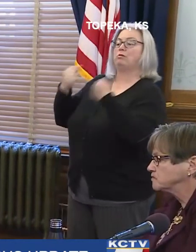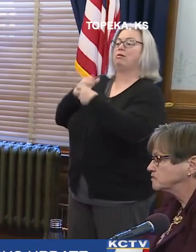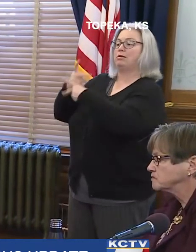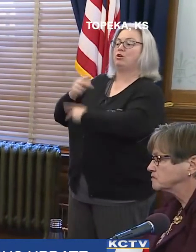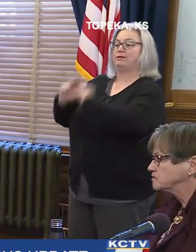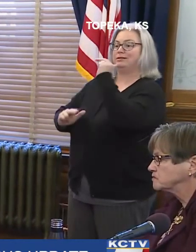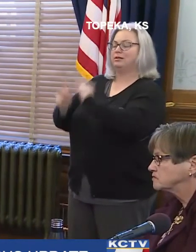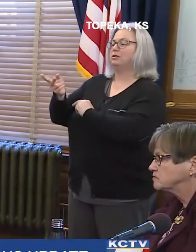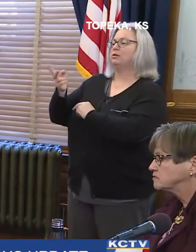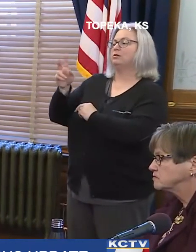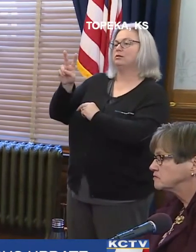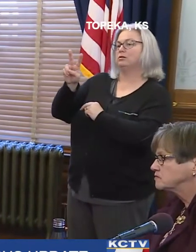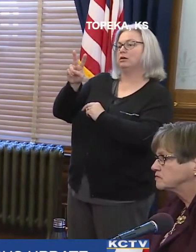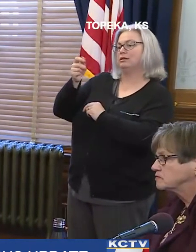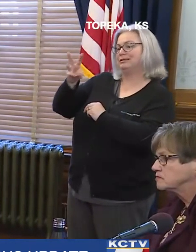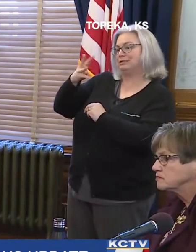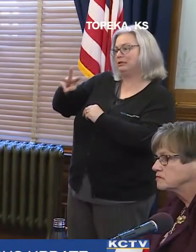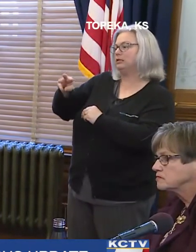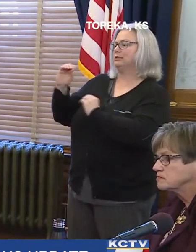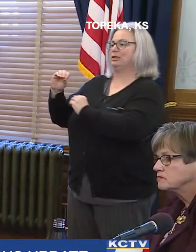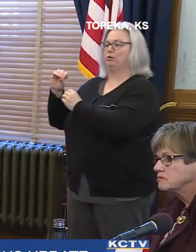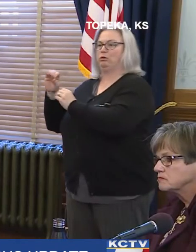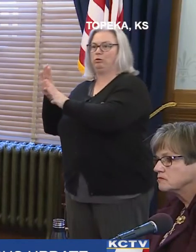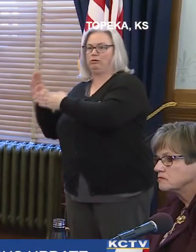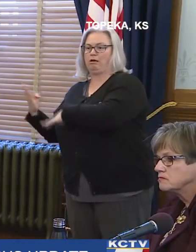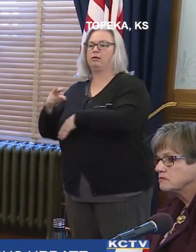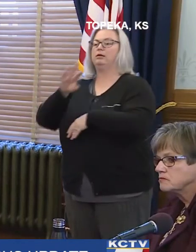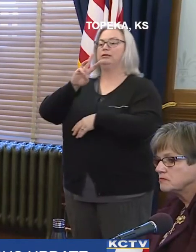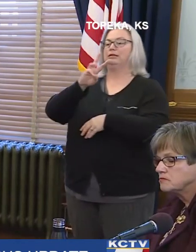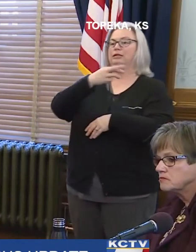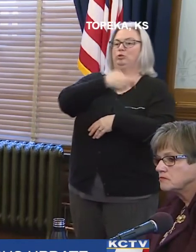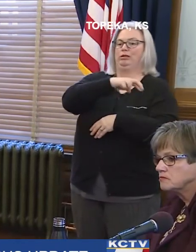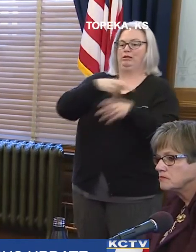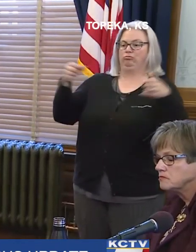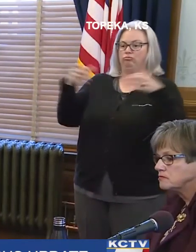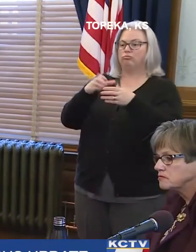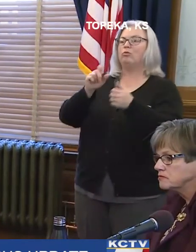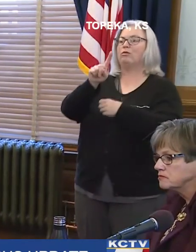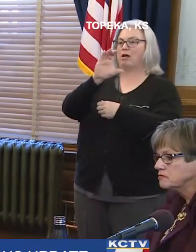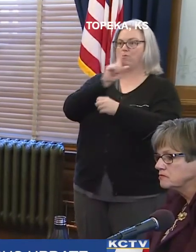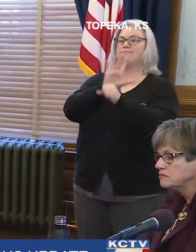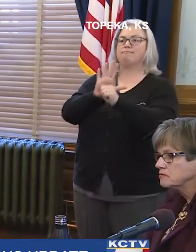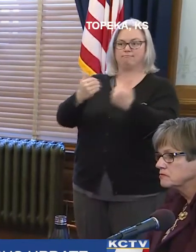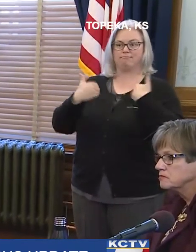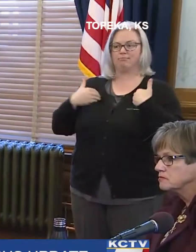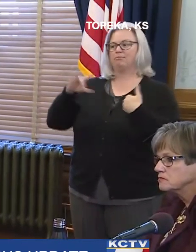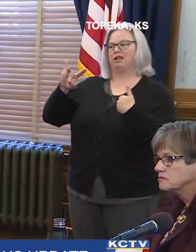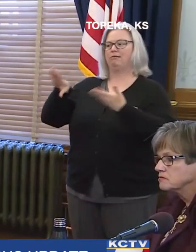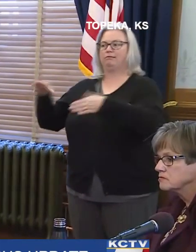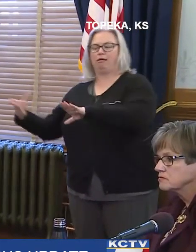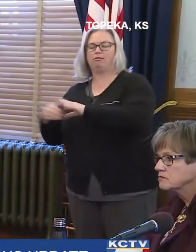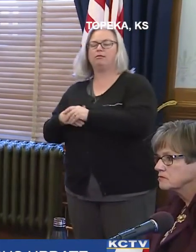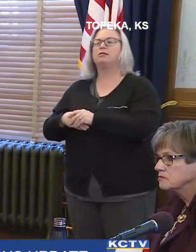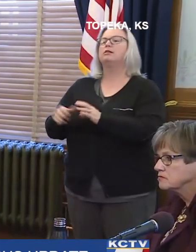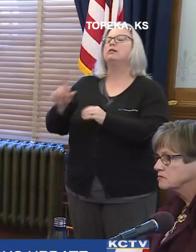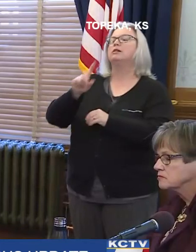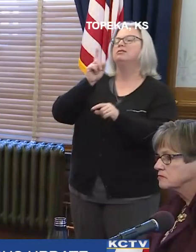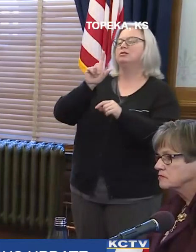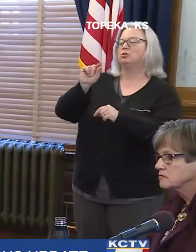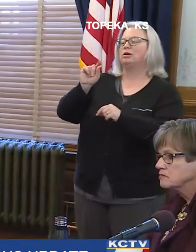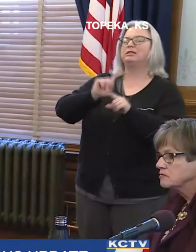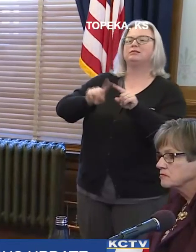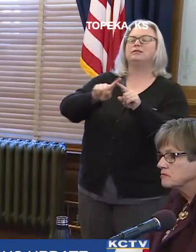16 cases and 0 deaths. 6 religious gatherings with 100 cases and 8 deaths. 20 in a variety